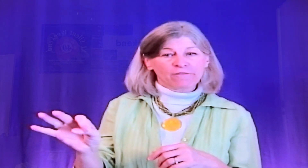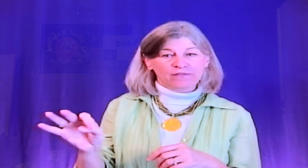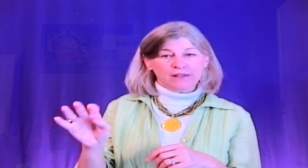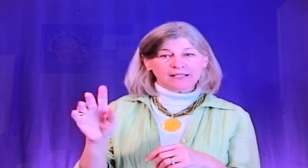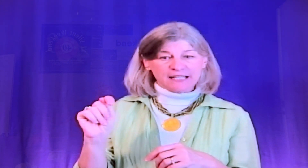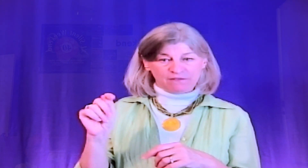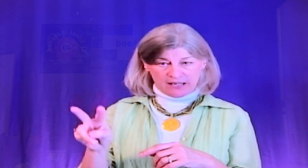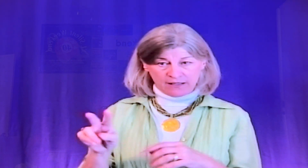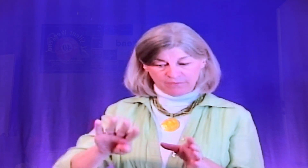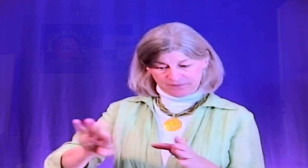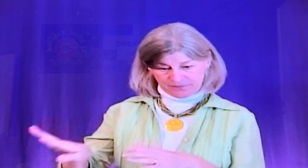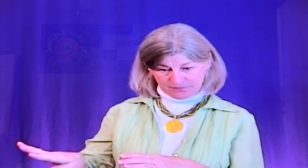the TV